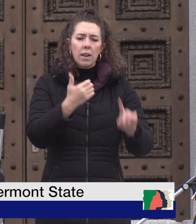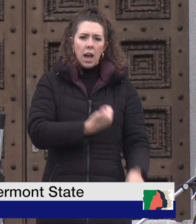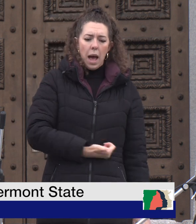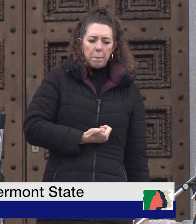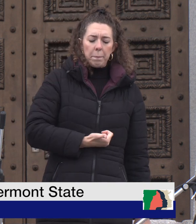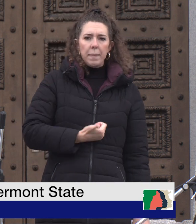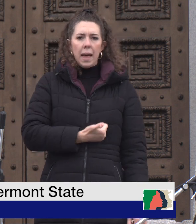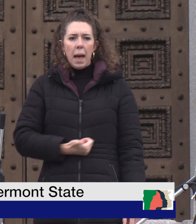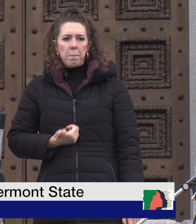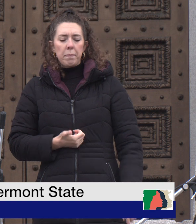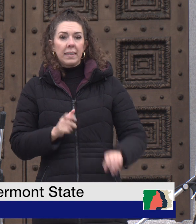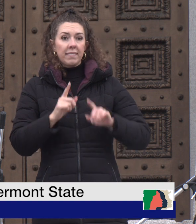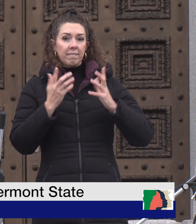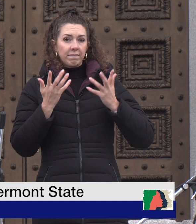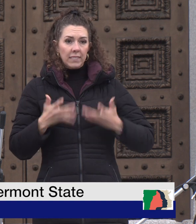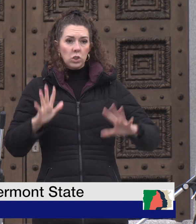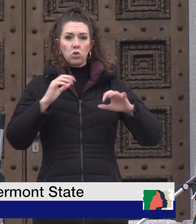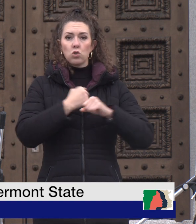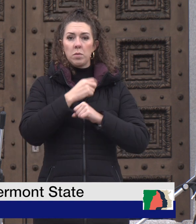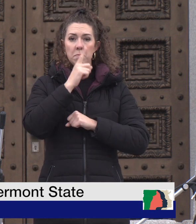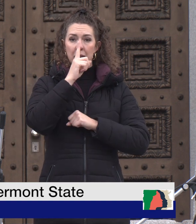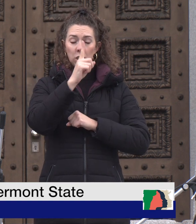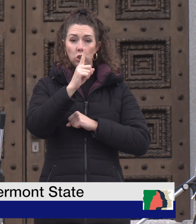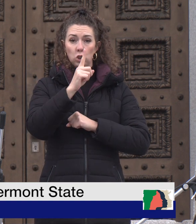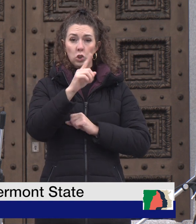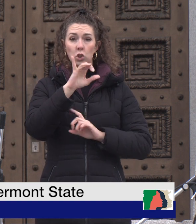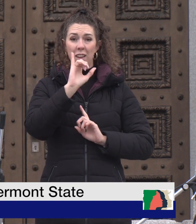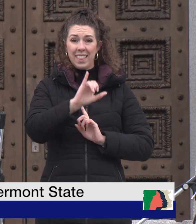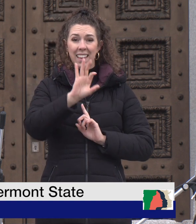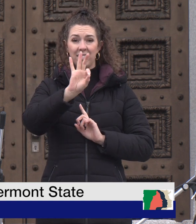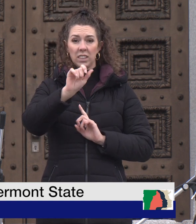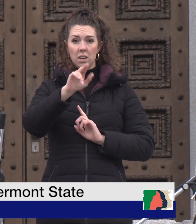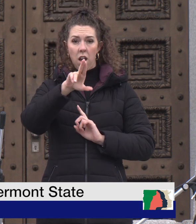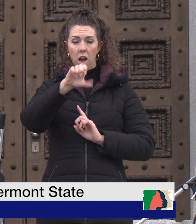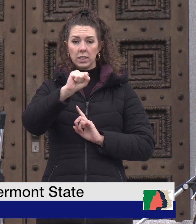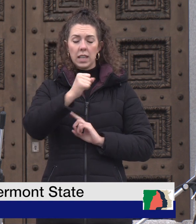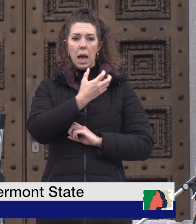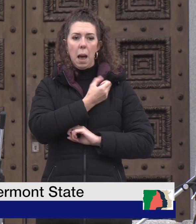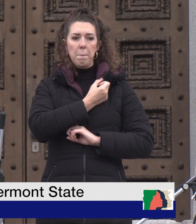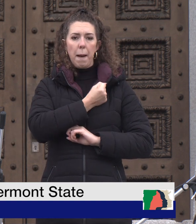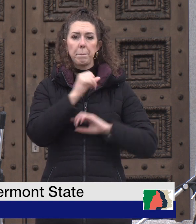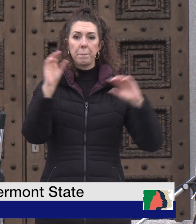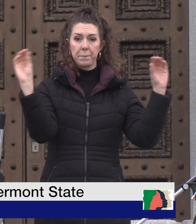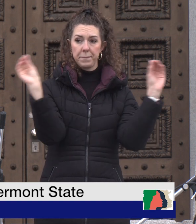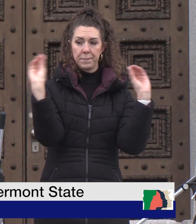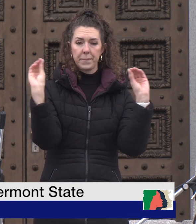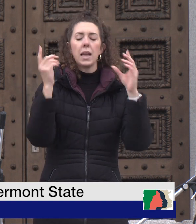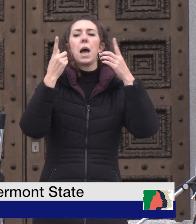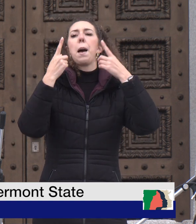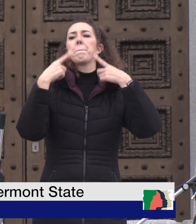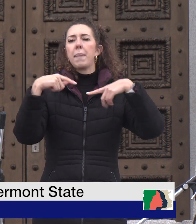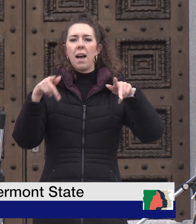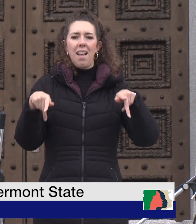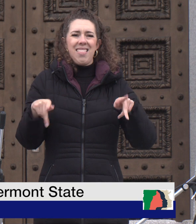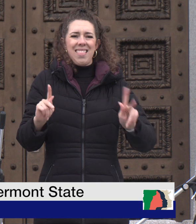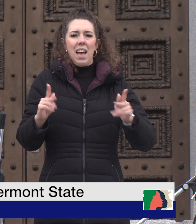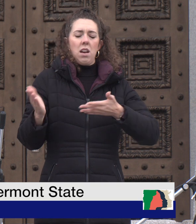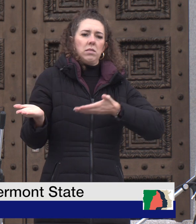make sure that her fetus no longer had a heartbeat before they would even allow her into intensive